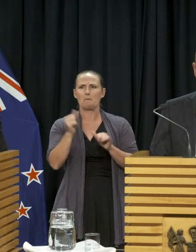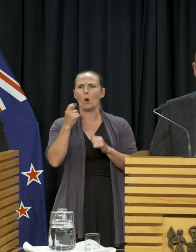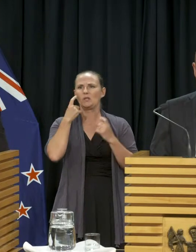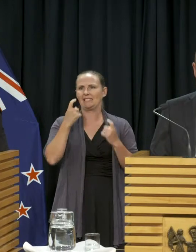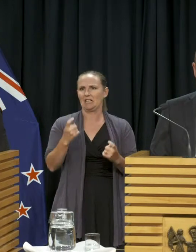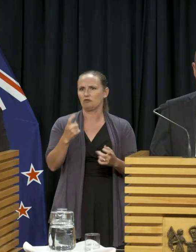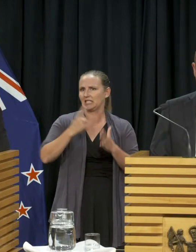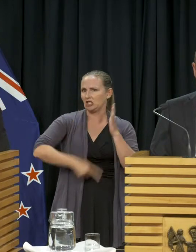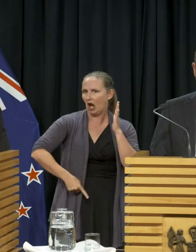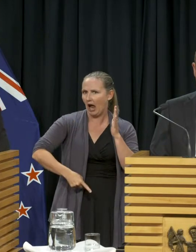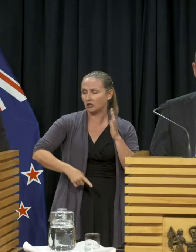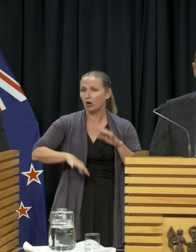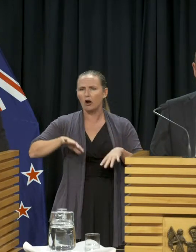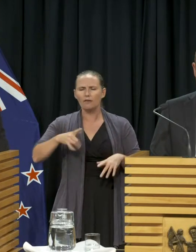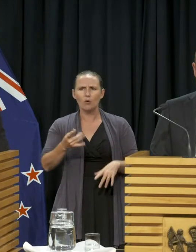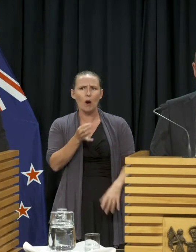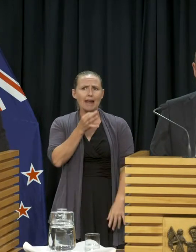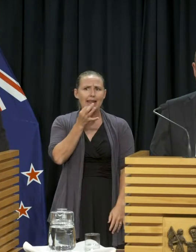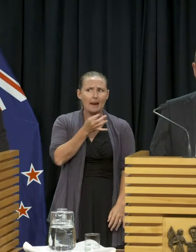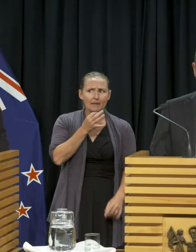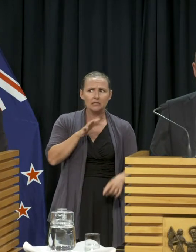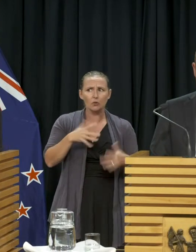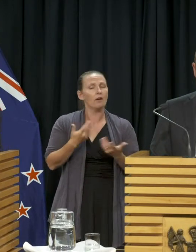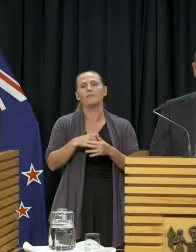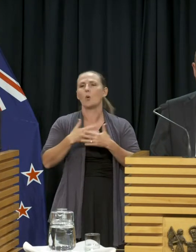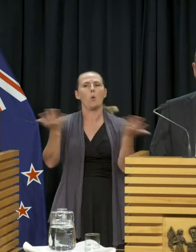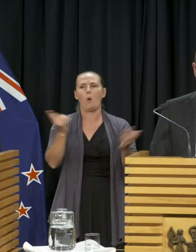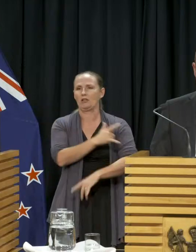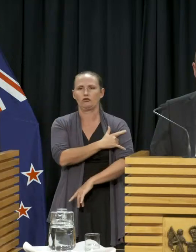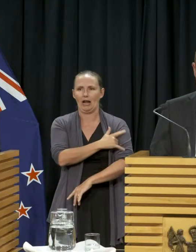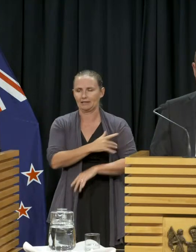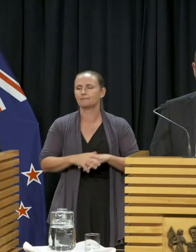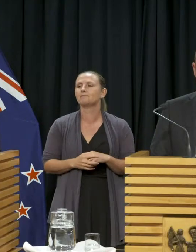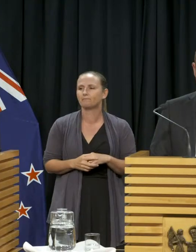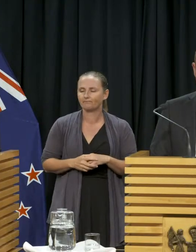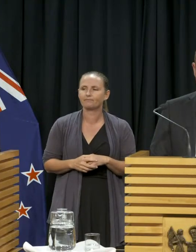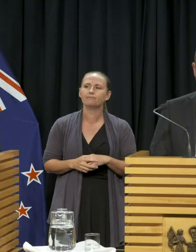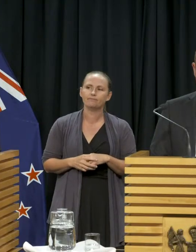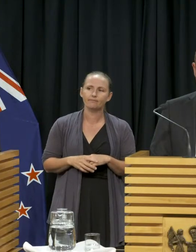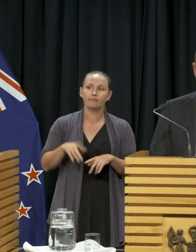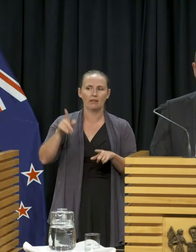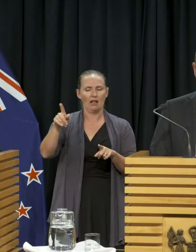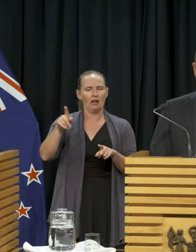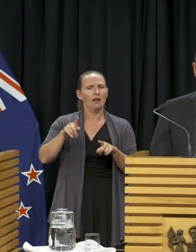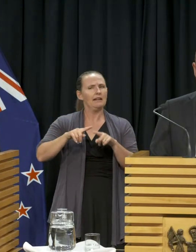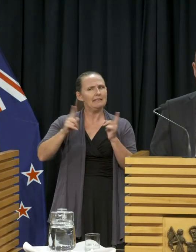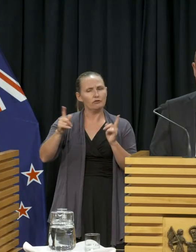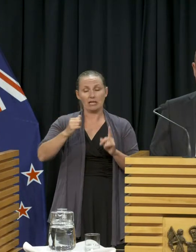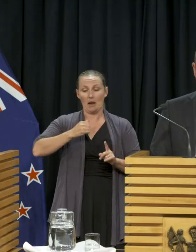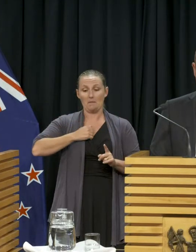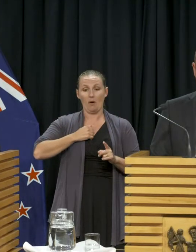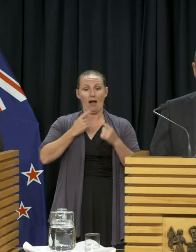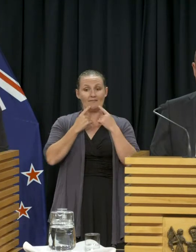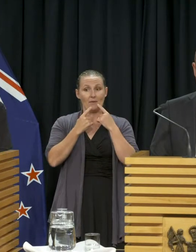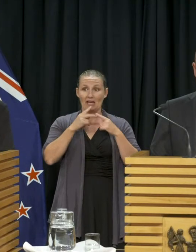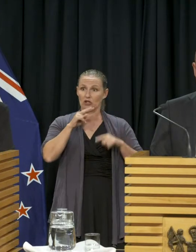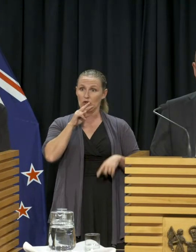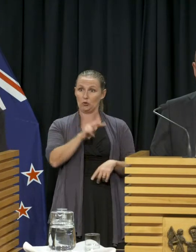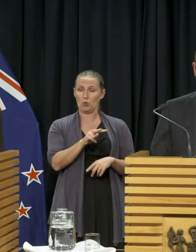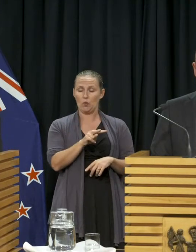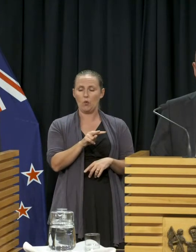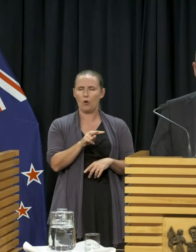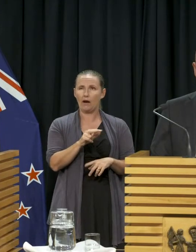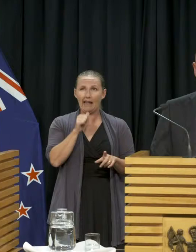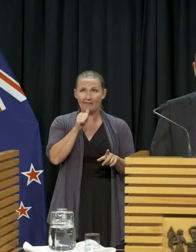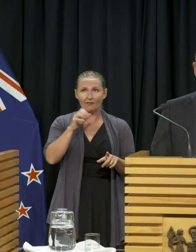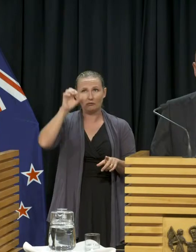drug possession. But for cannabis or for all, yeah. And so, as I say, the data that I've seen, and if my memory is